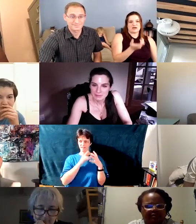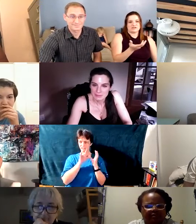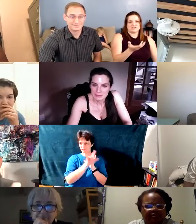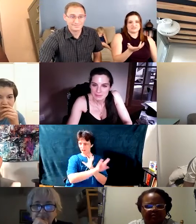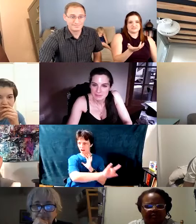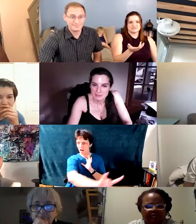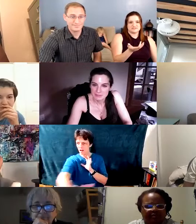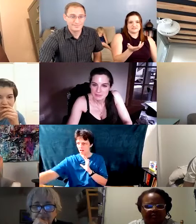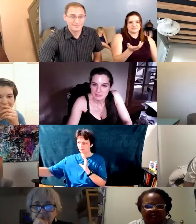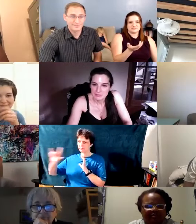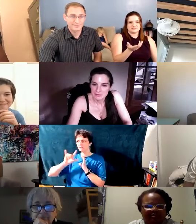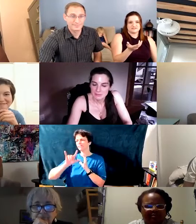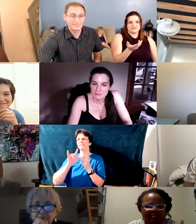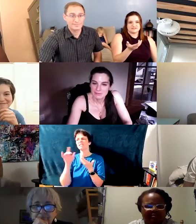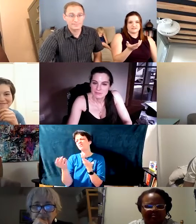say it out loud in English.